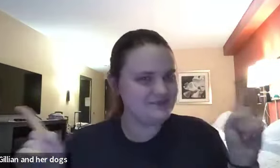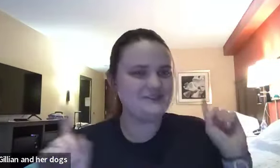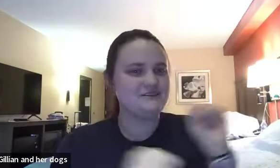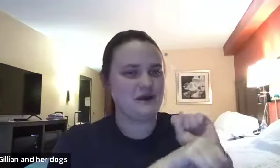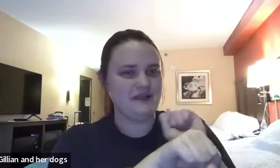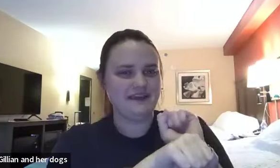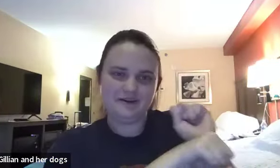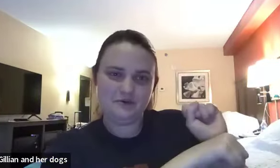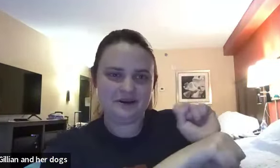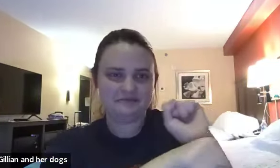So that's why I'm like,